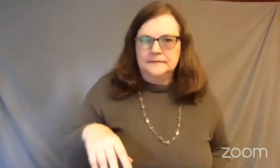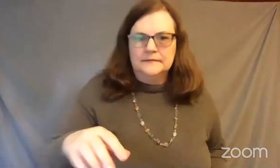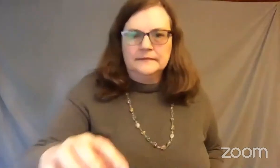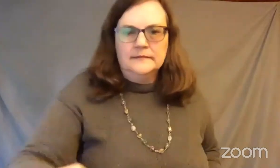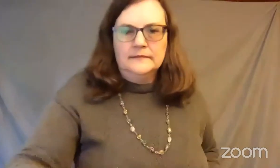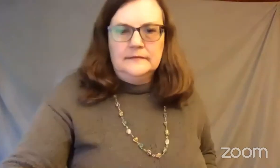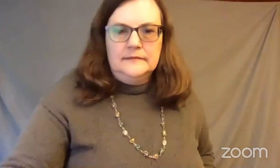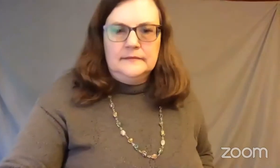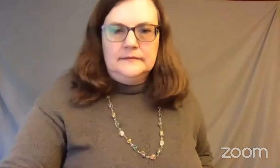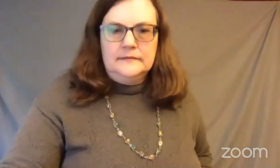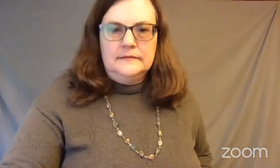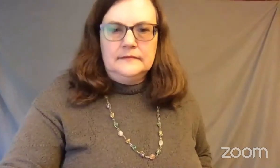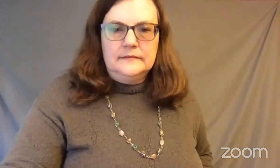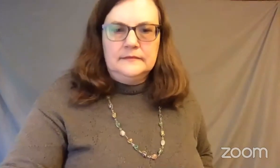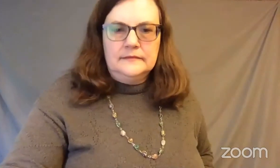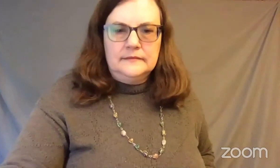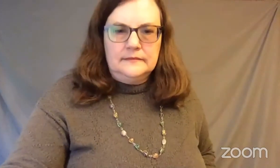are there ways that we can study this in a different way?